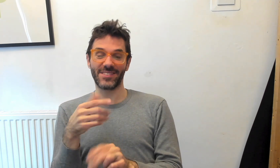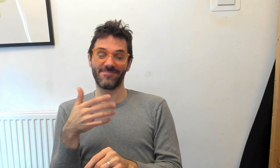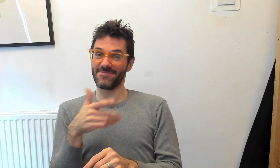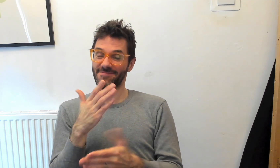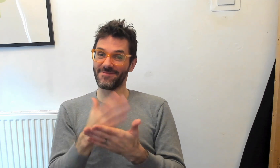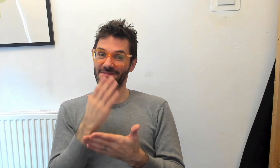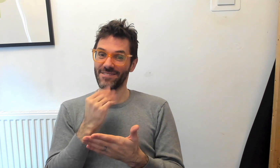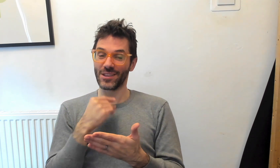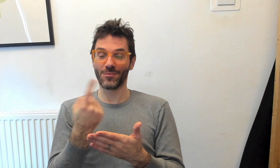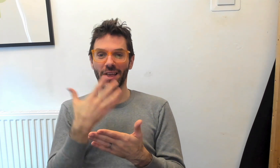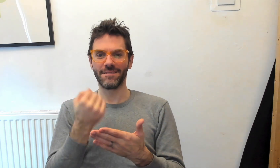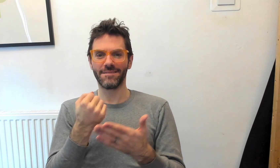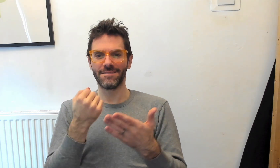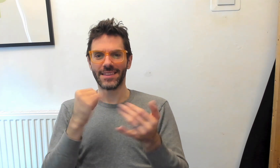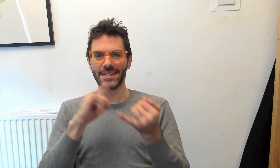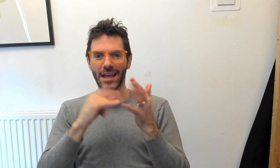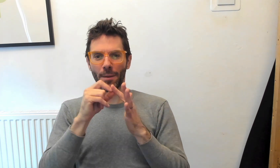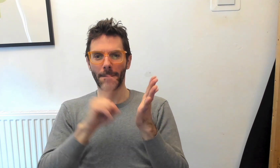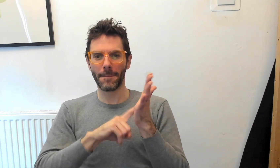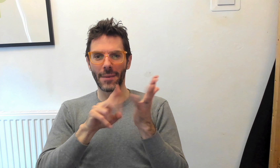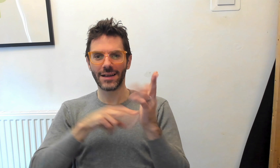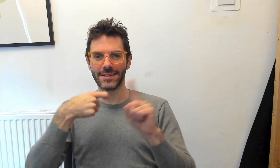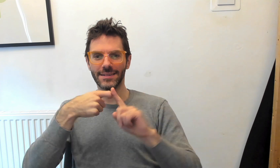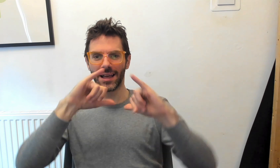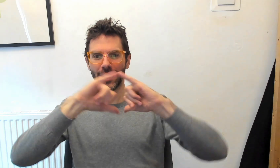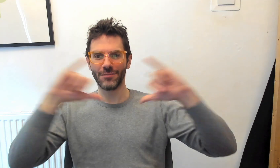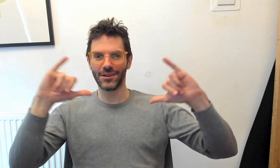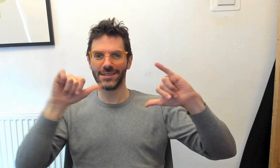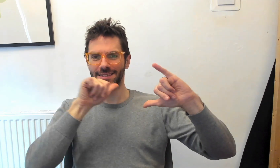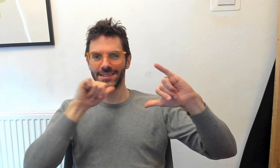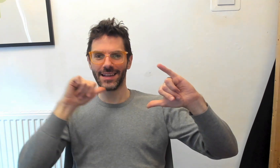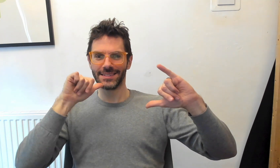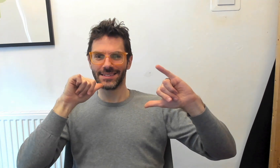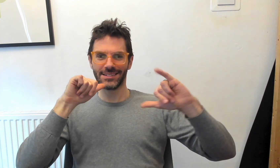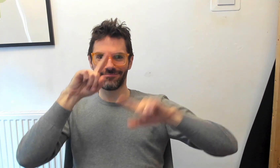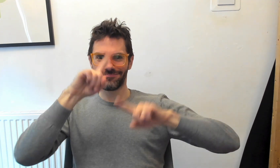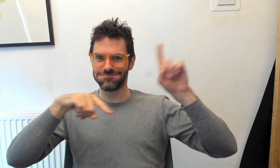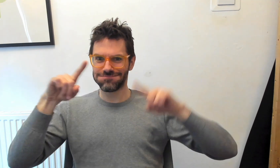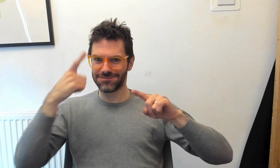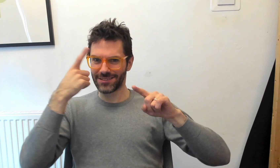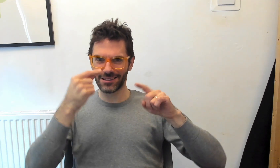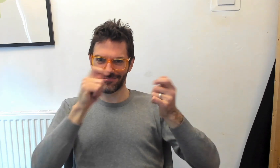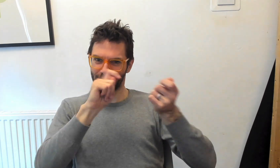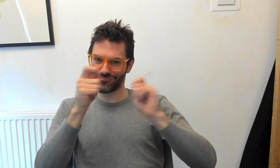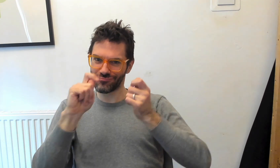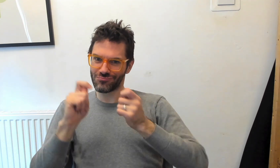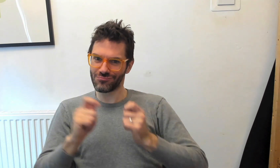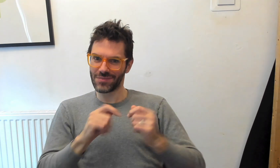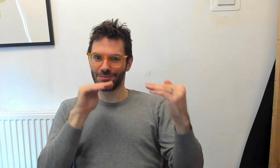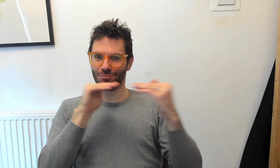which is really useful. And we have a Splunk dashboard, which we can adapt to meet our